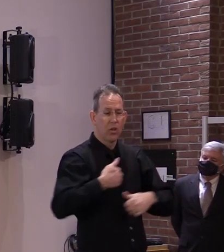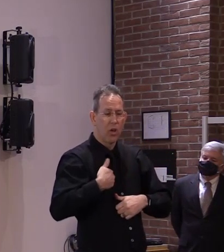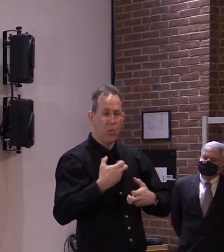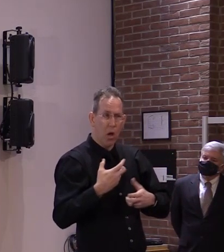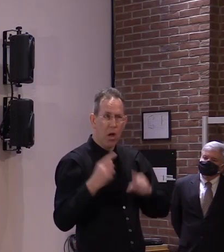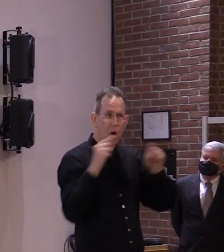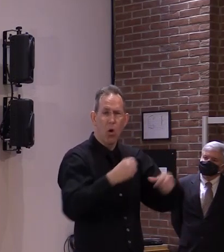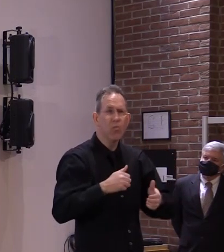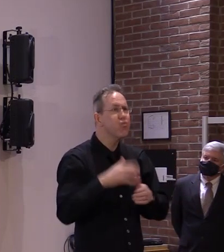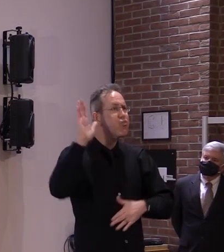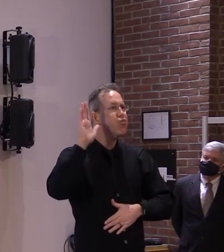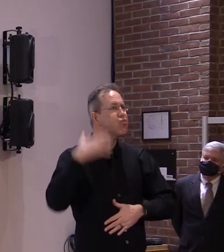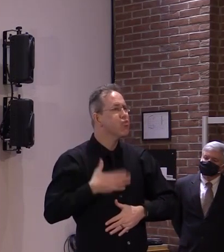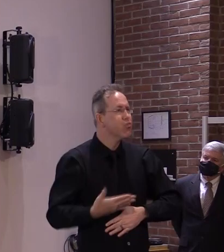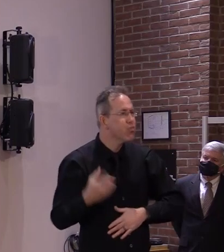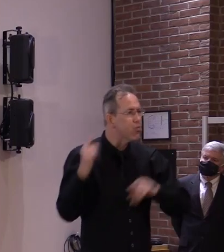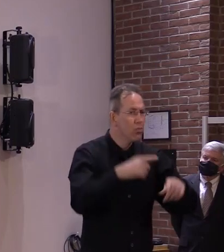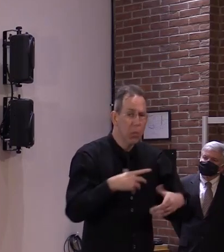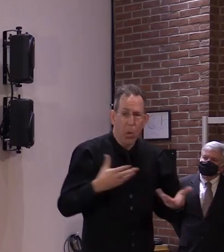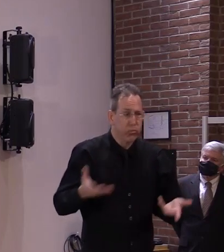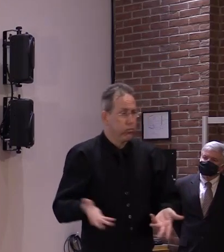tell us that they don't need us anymore.